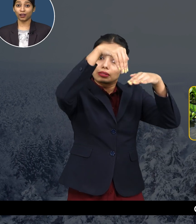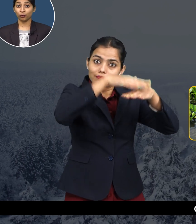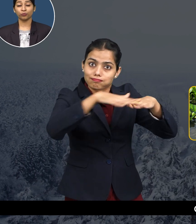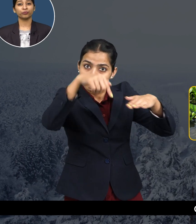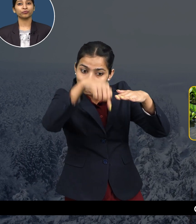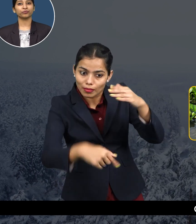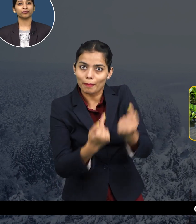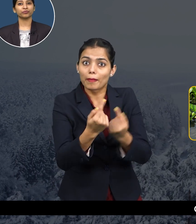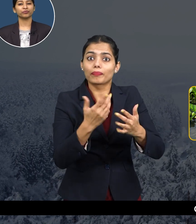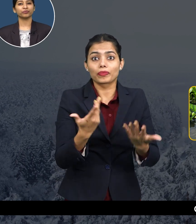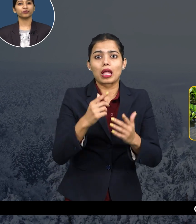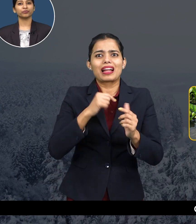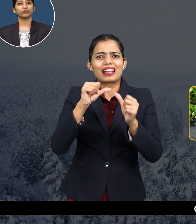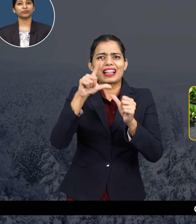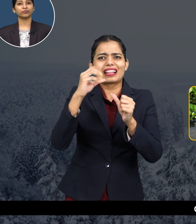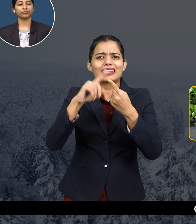aloe,